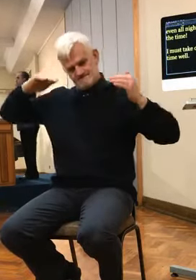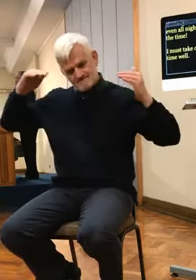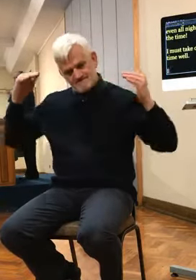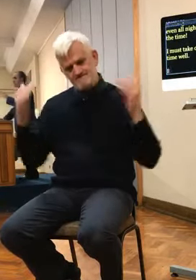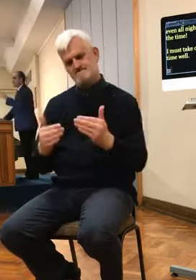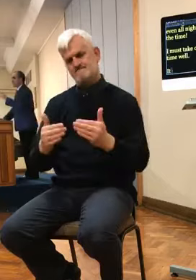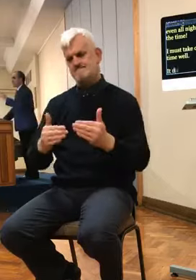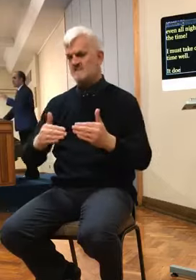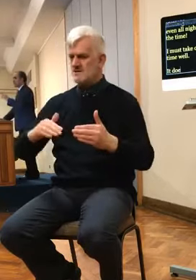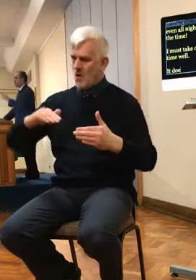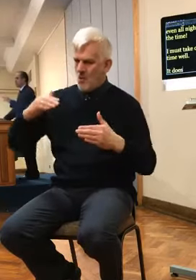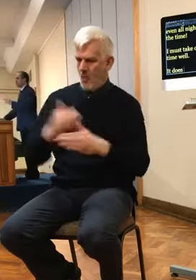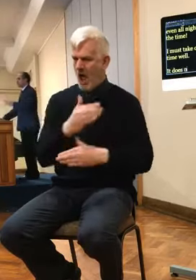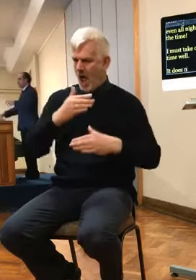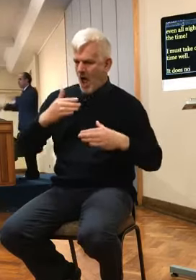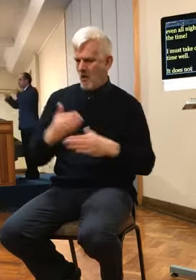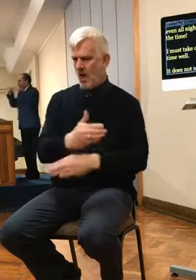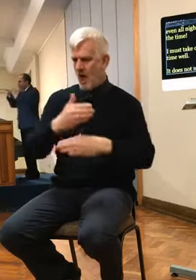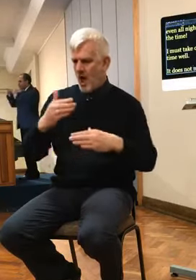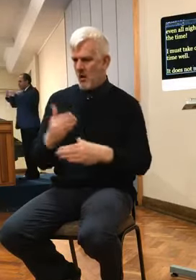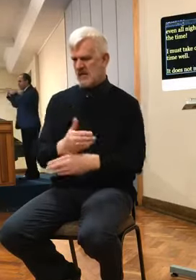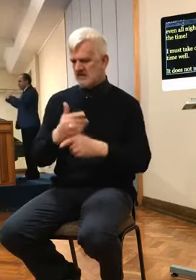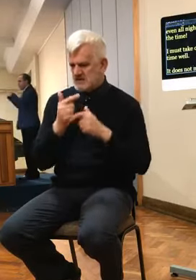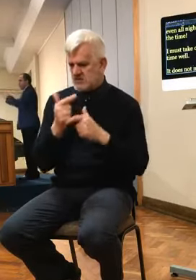are not speaking about being